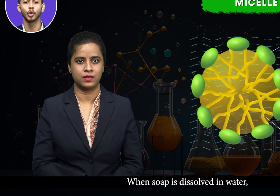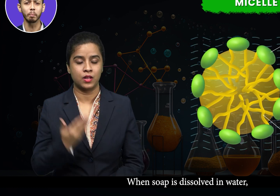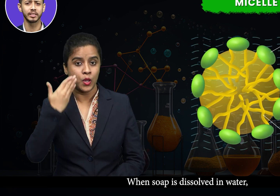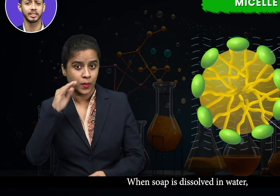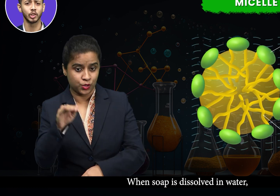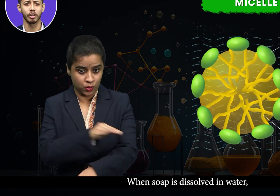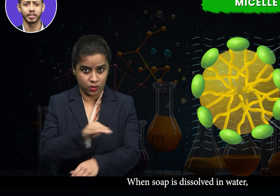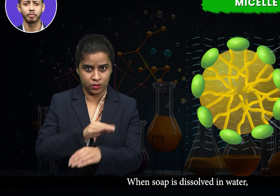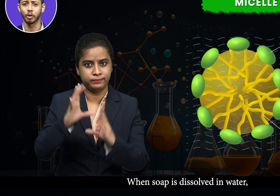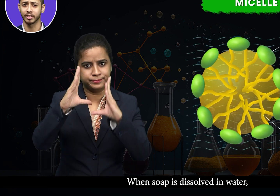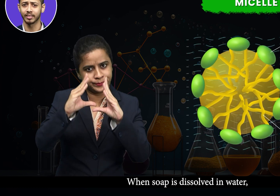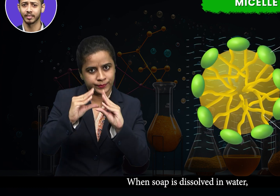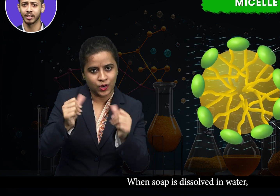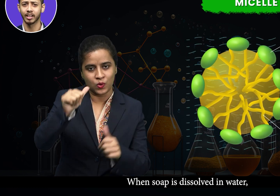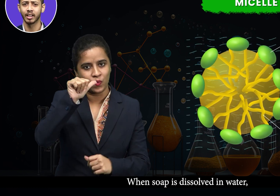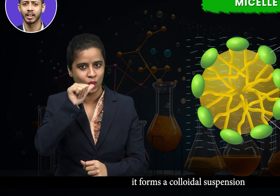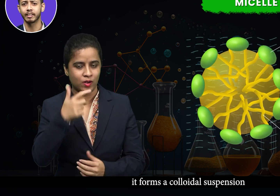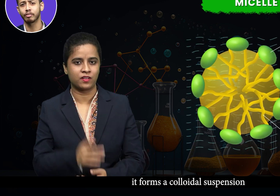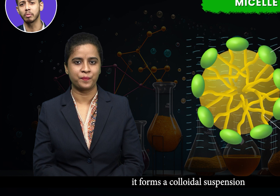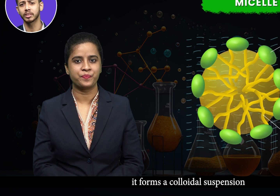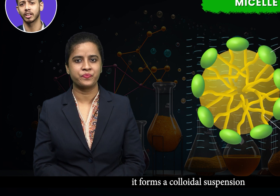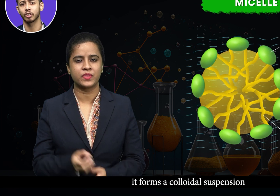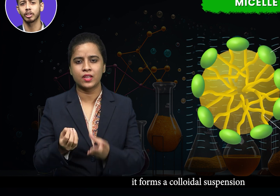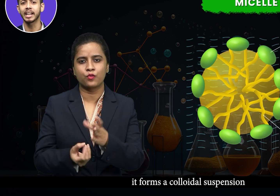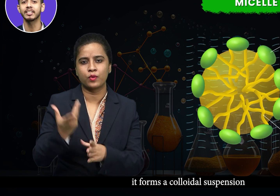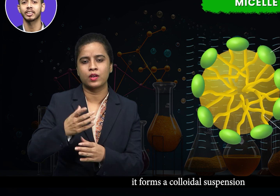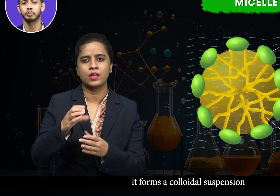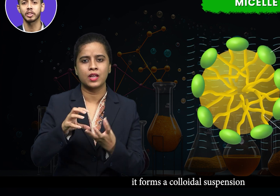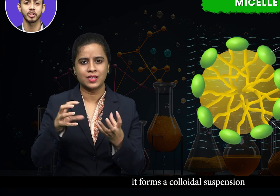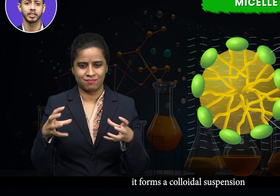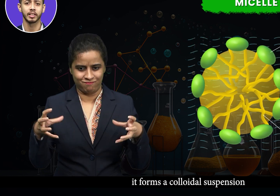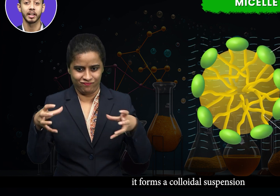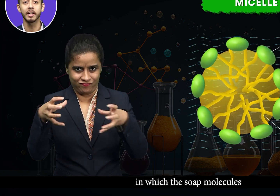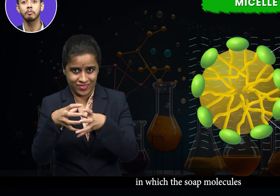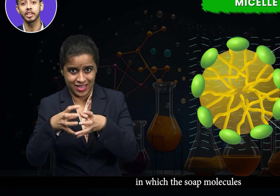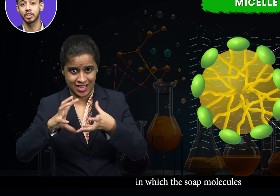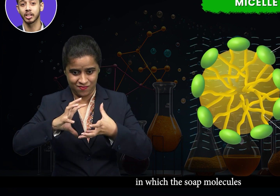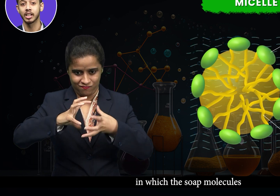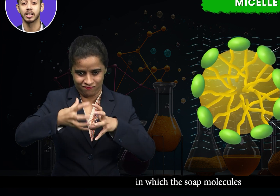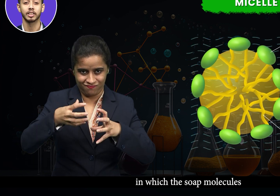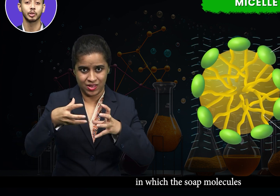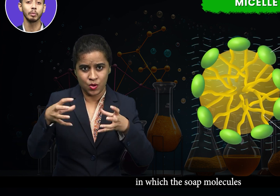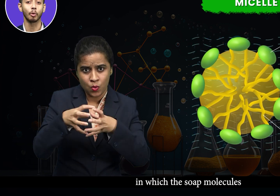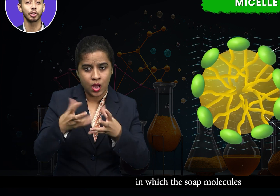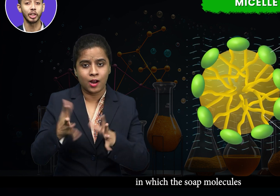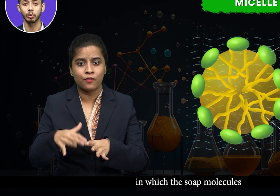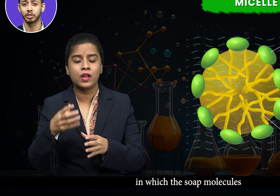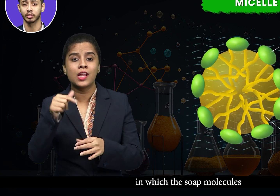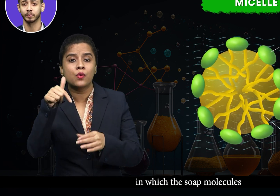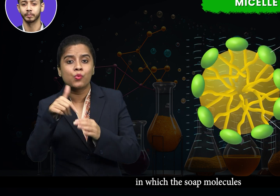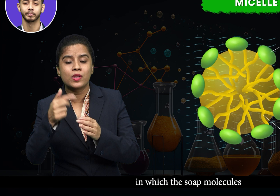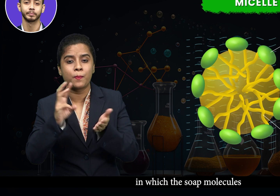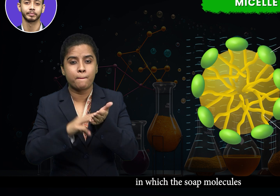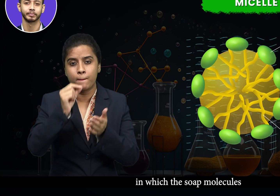When soap is dissolved in water, it forms a colloidal suspension in which the soap